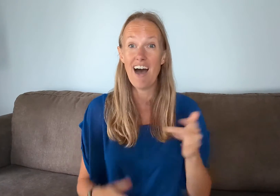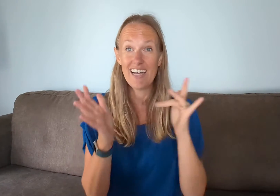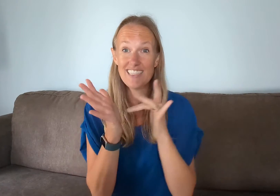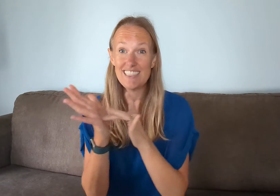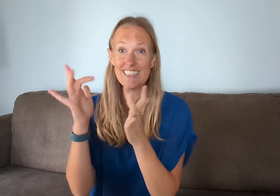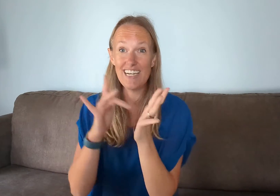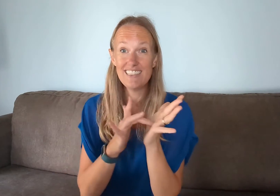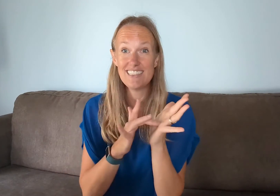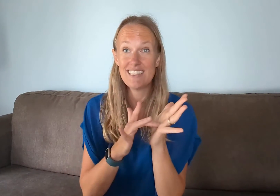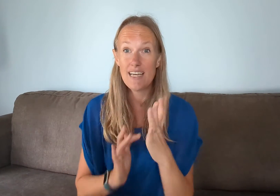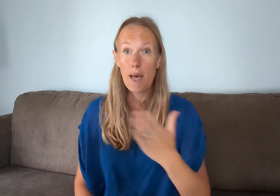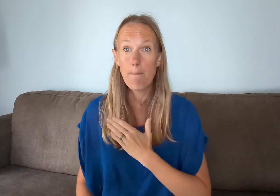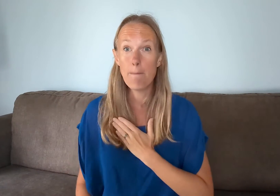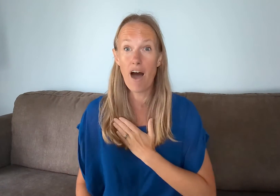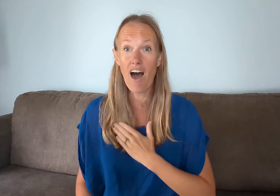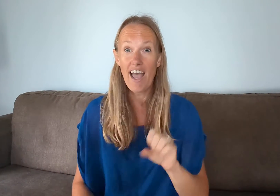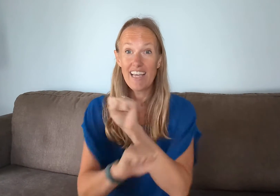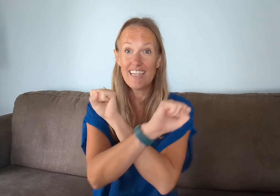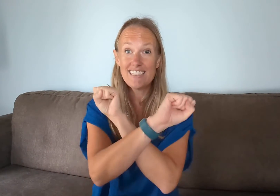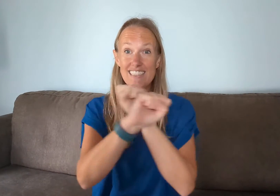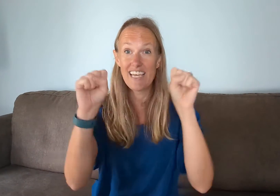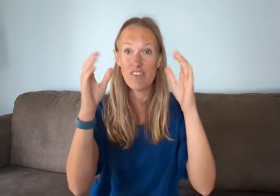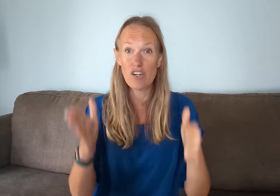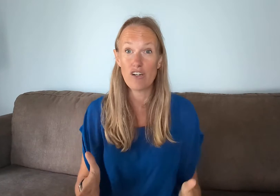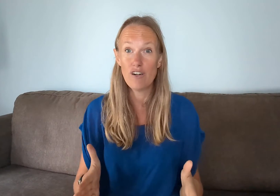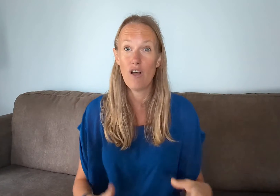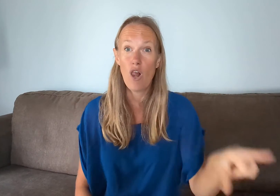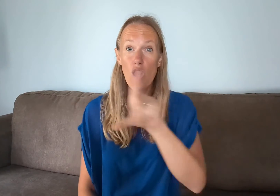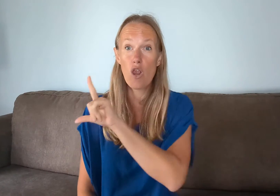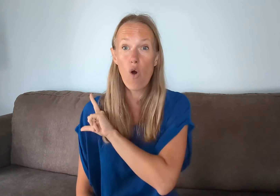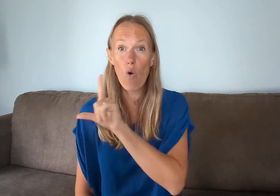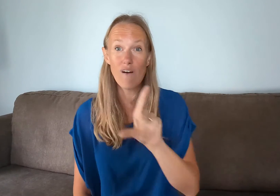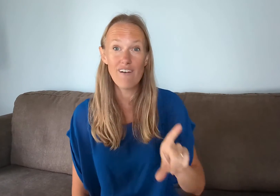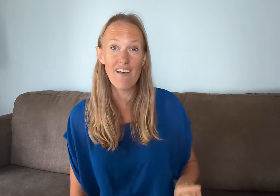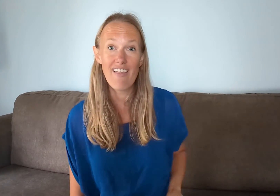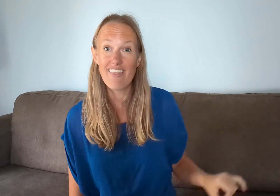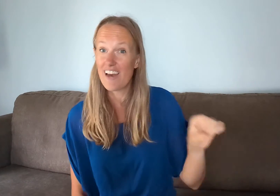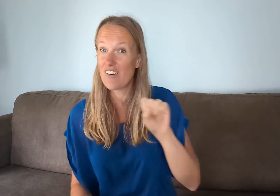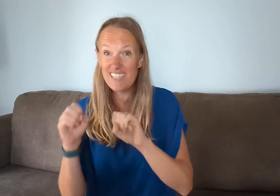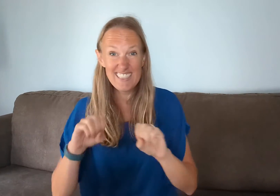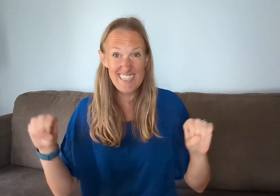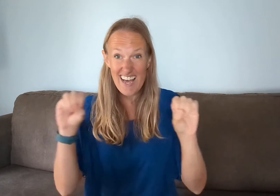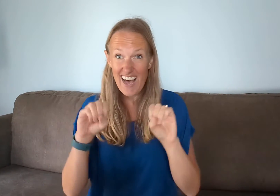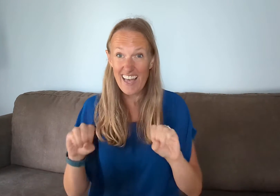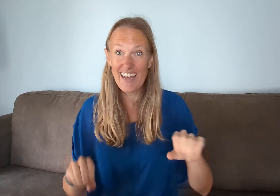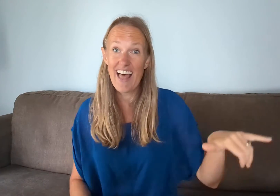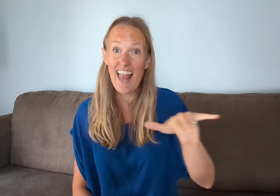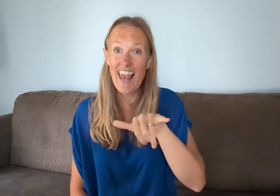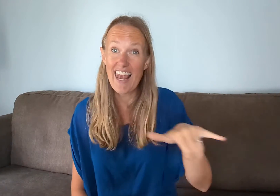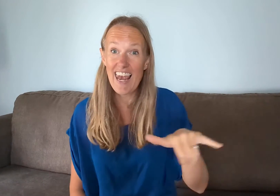my Jesus, my Savior, Lord, there is none